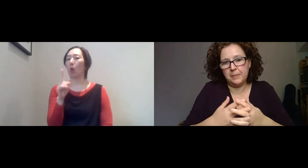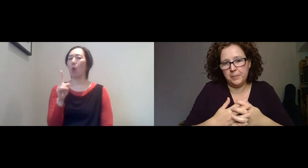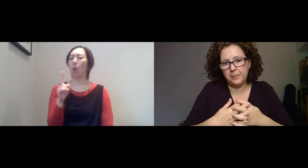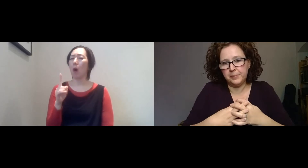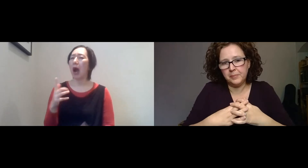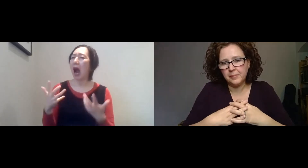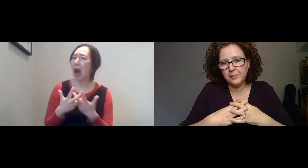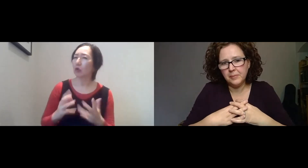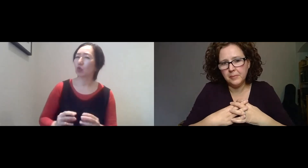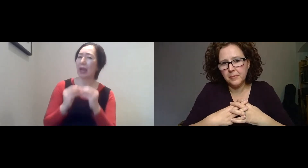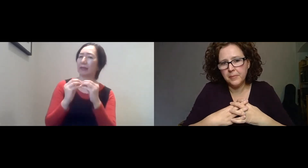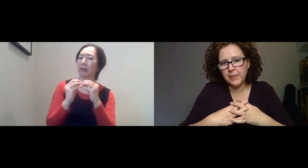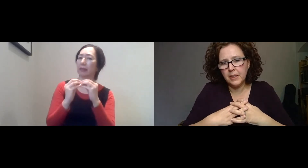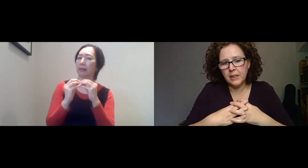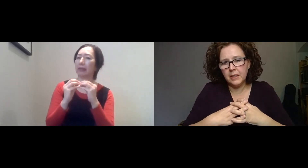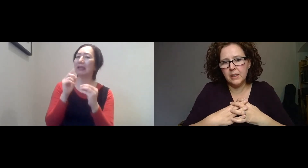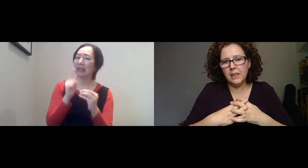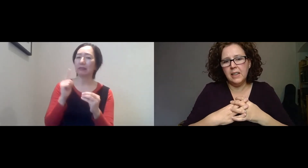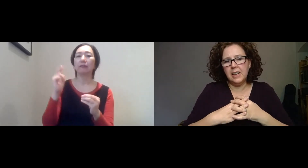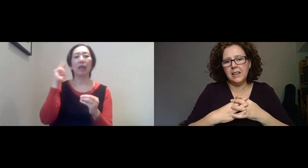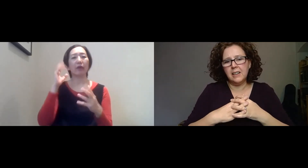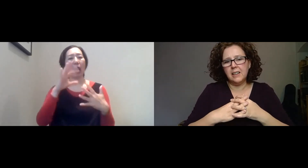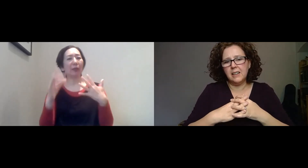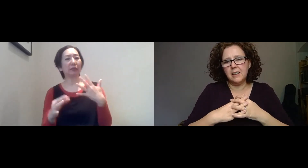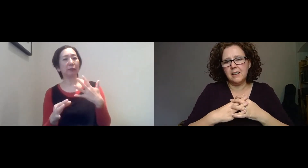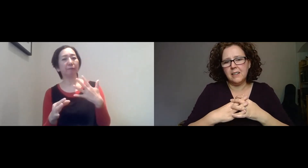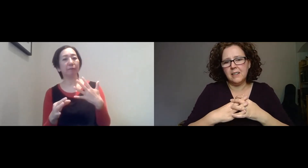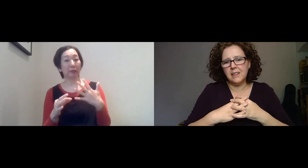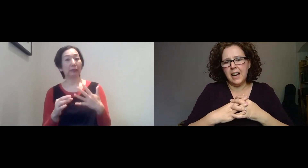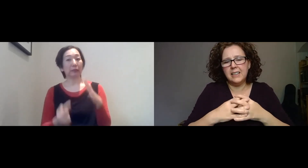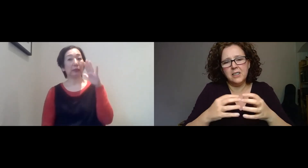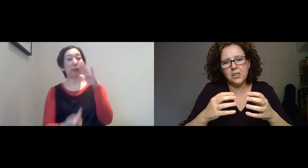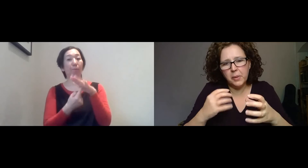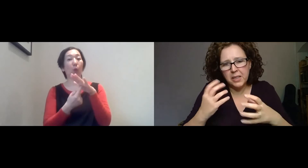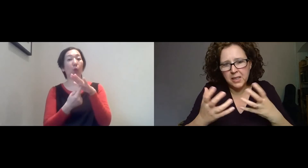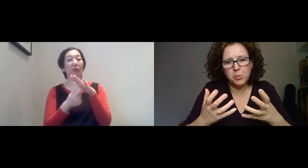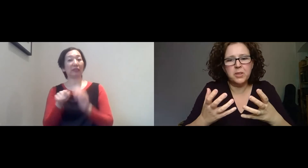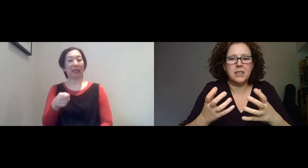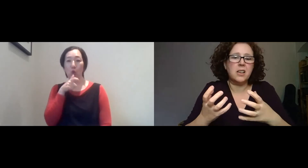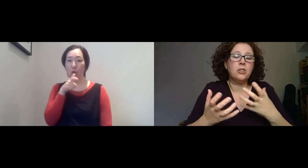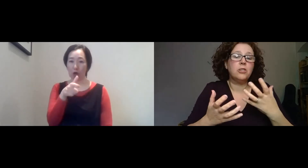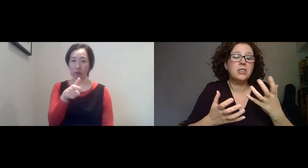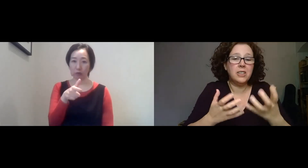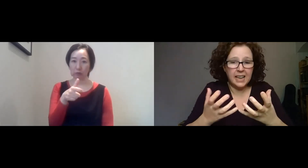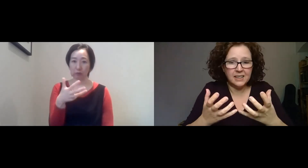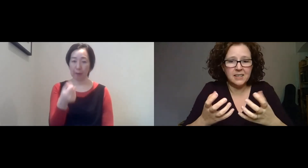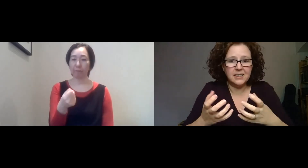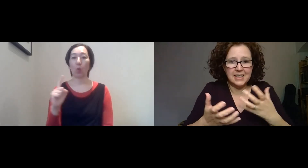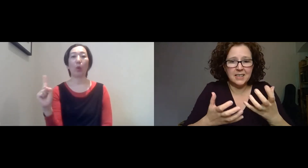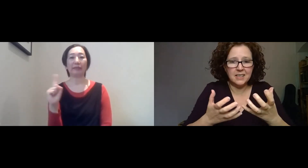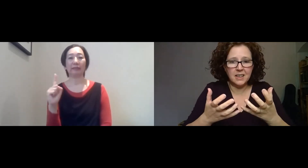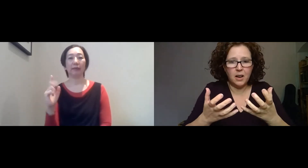sense. And the question, I suppose, then is how you